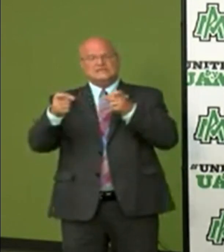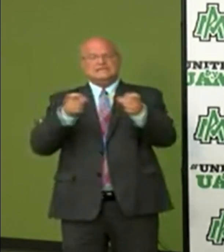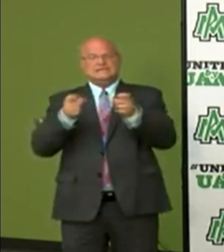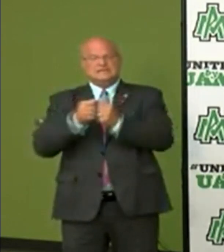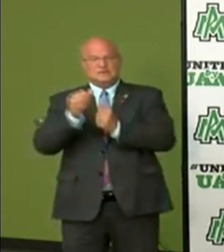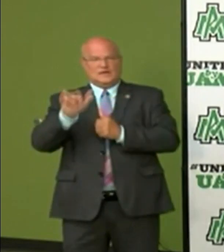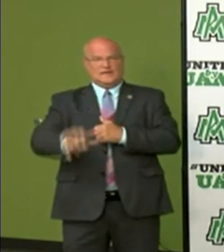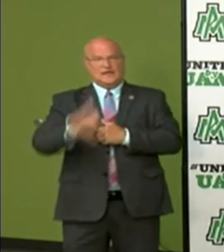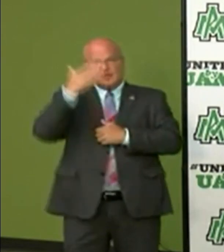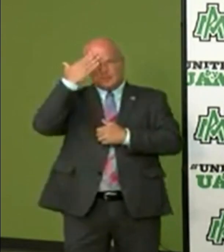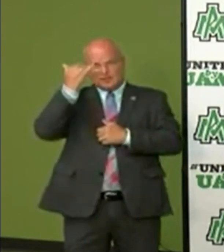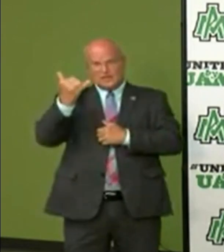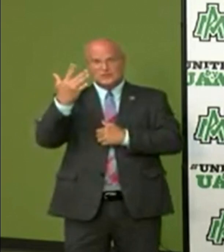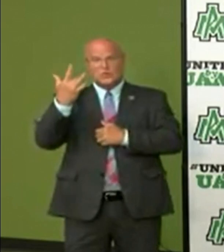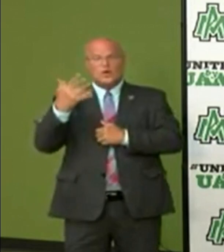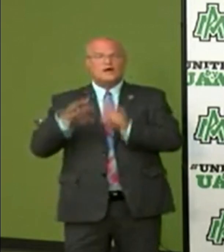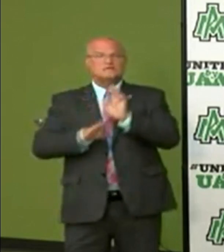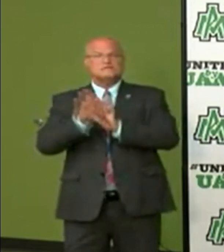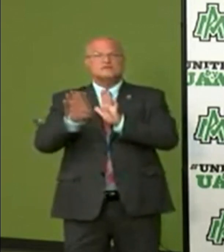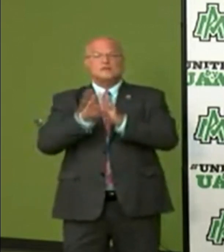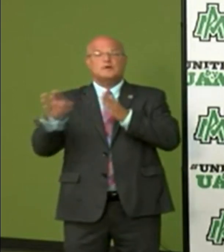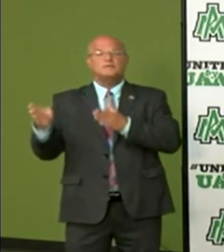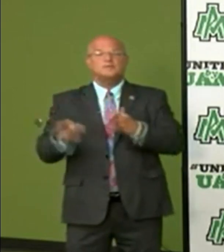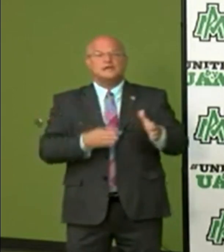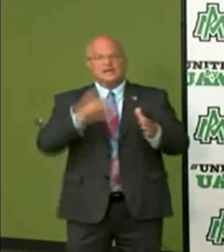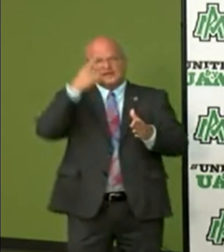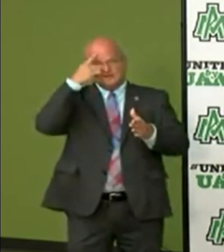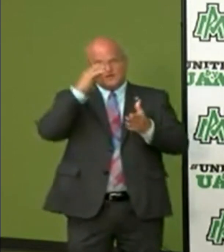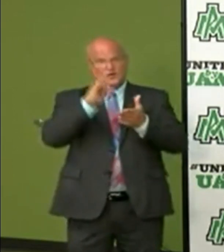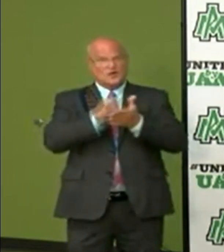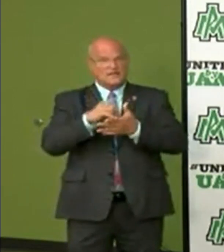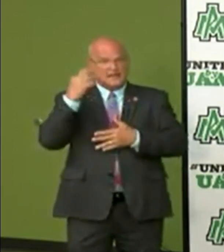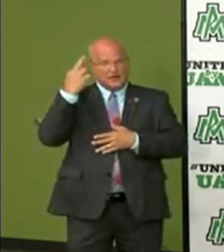because that's why we developed the plans for that